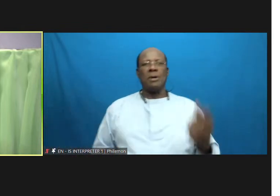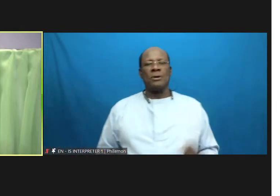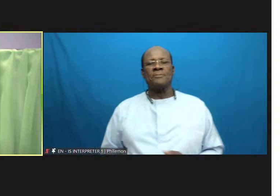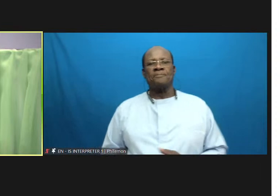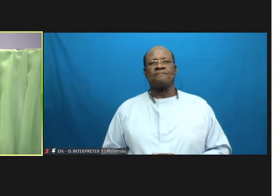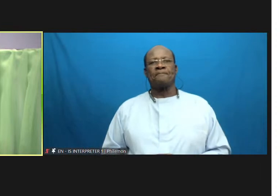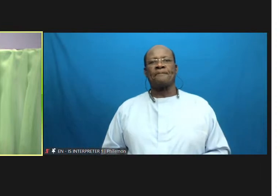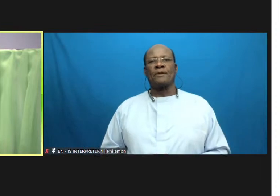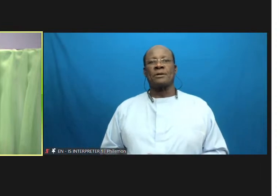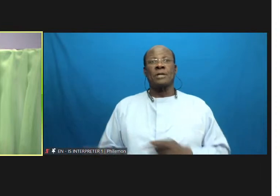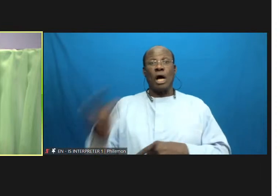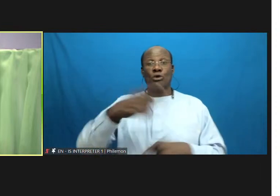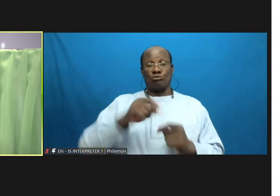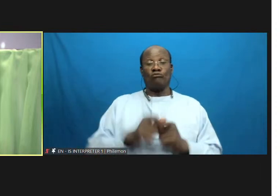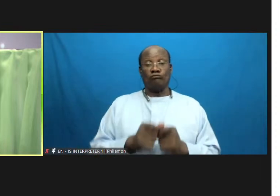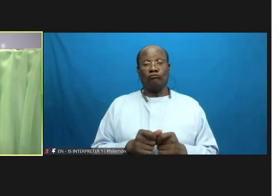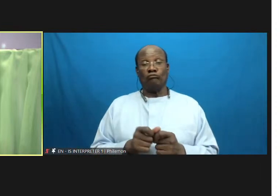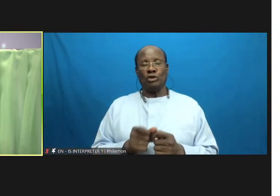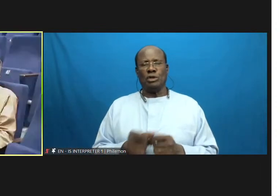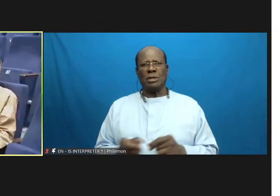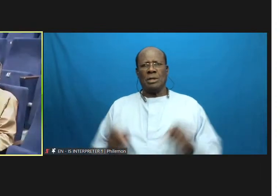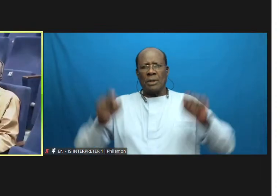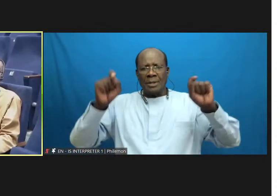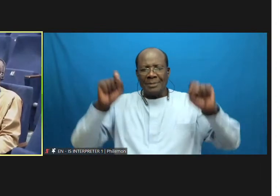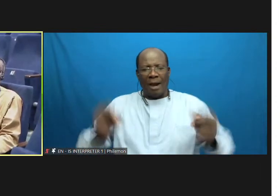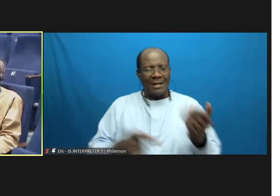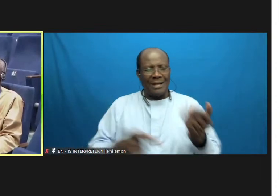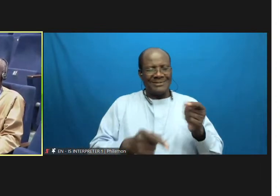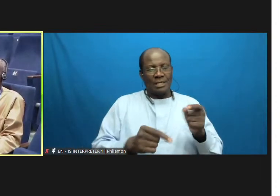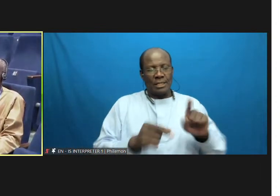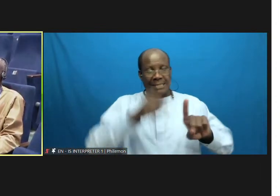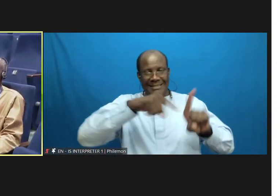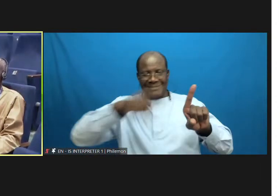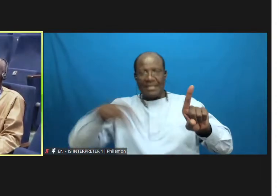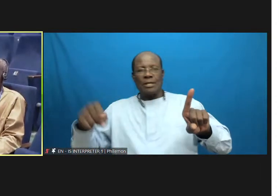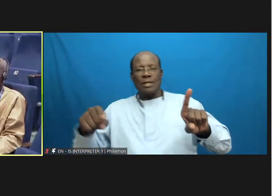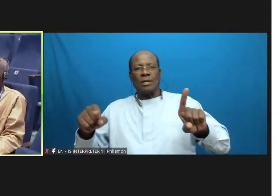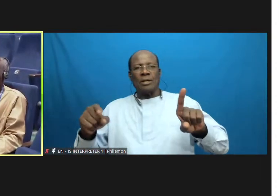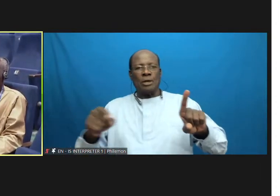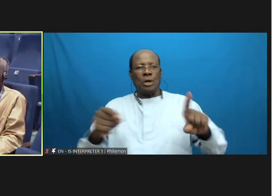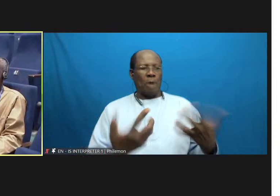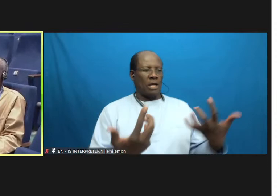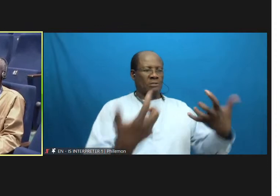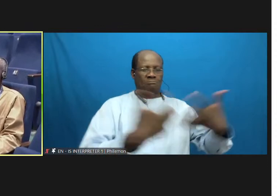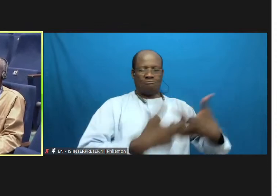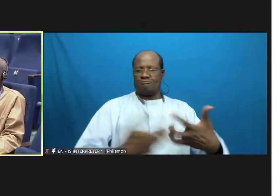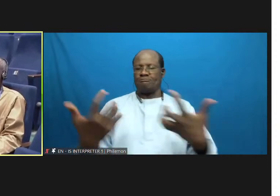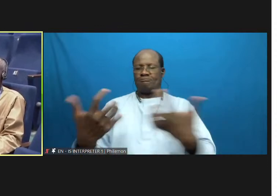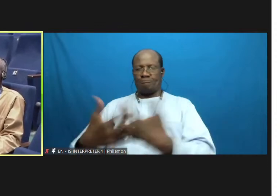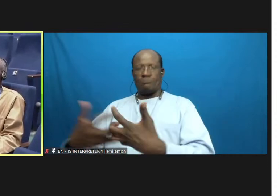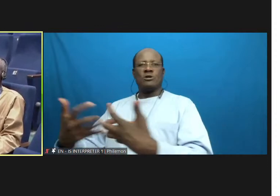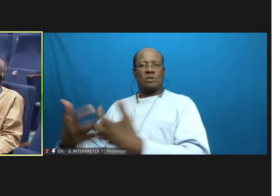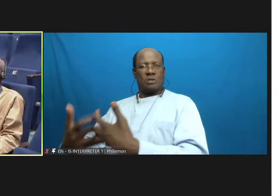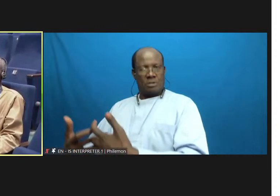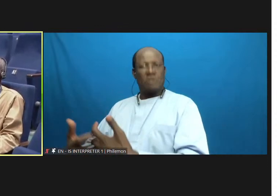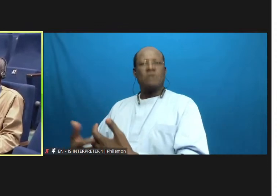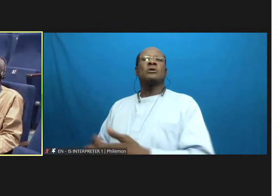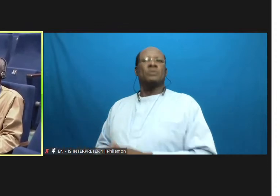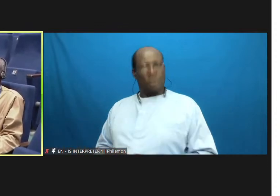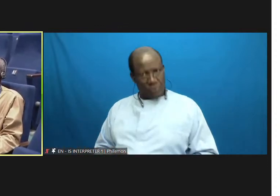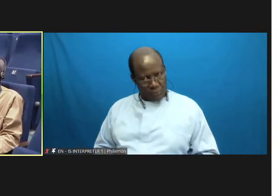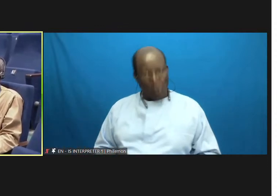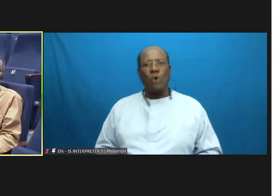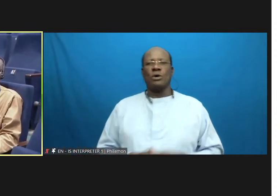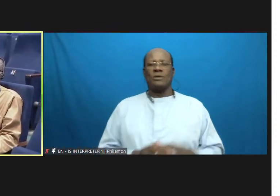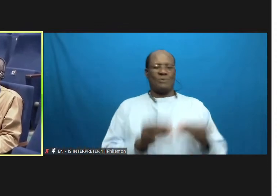reiterated the need to have disaggregated data. And I think there is certainly a number of challenges in that for